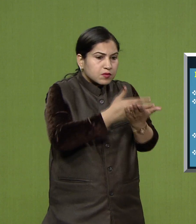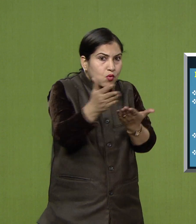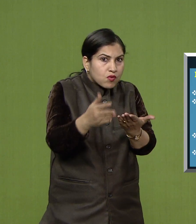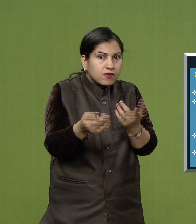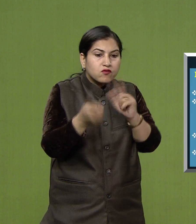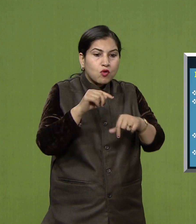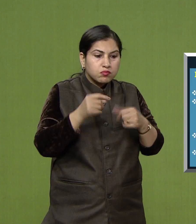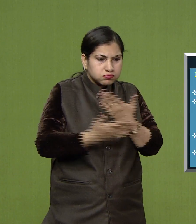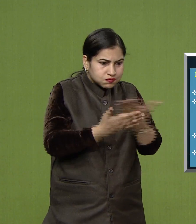clothes.